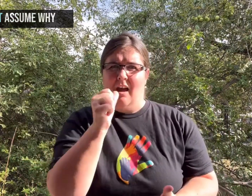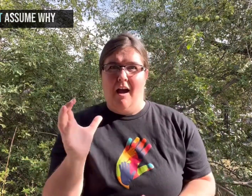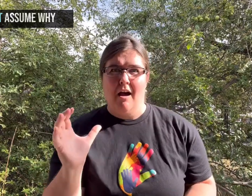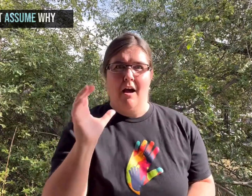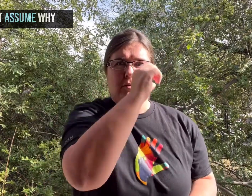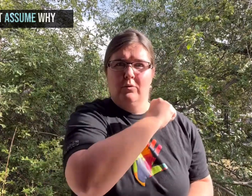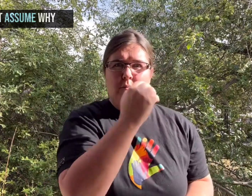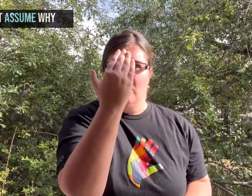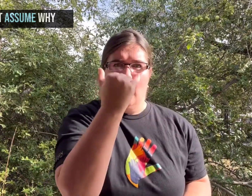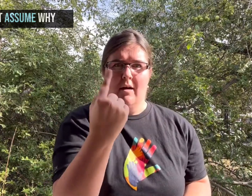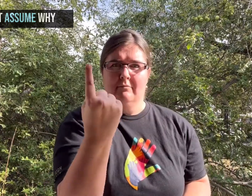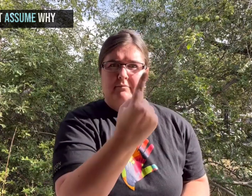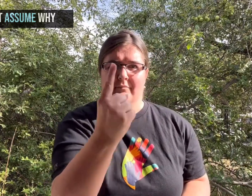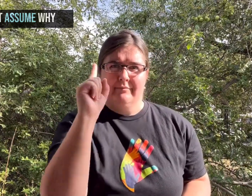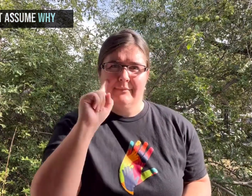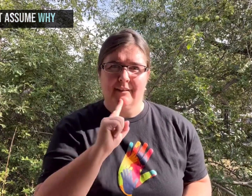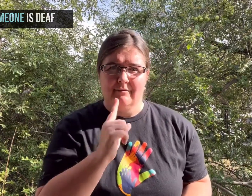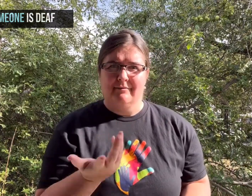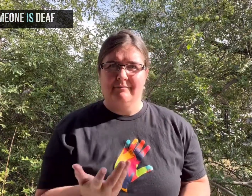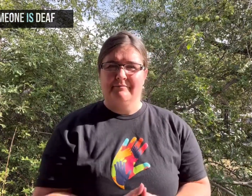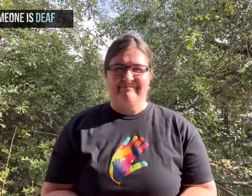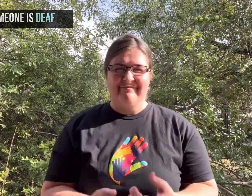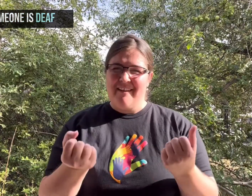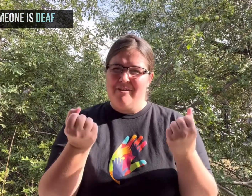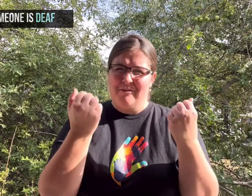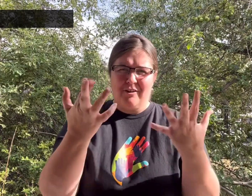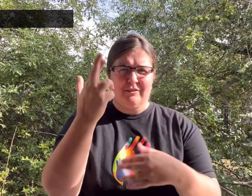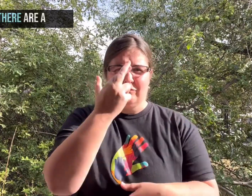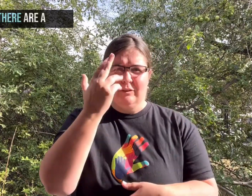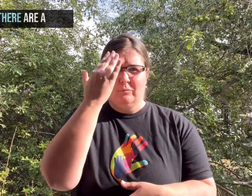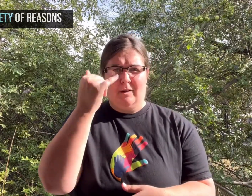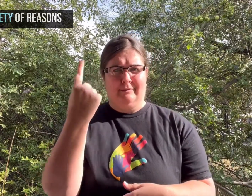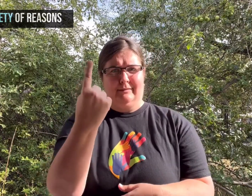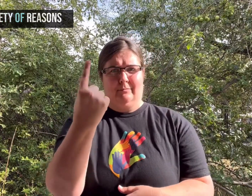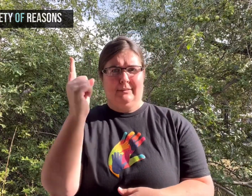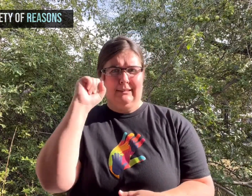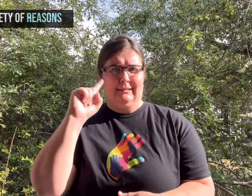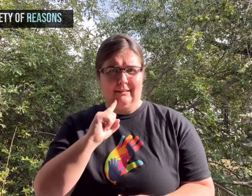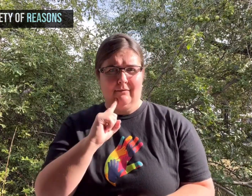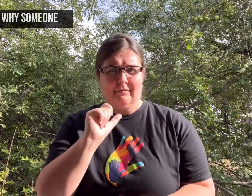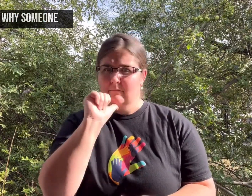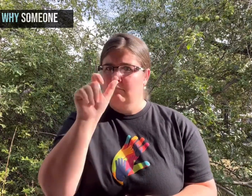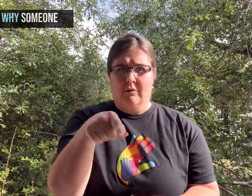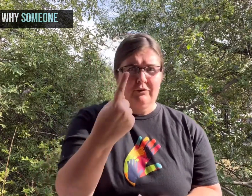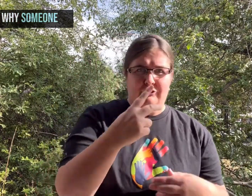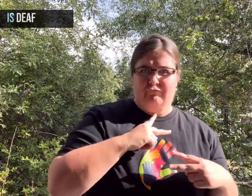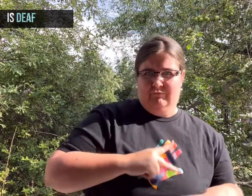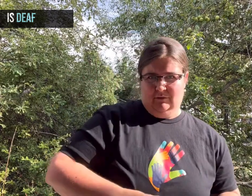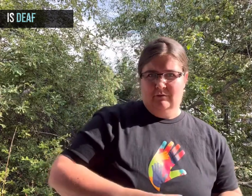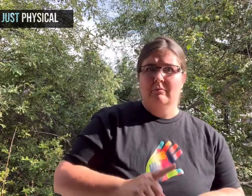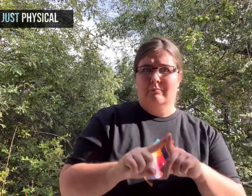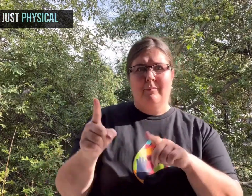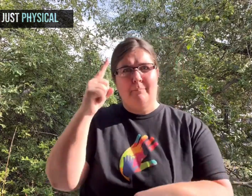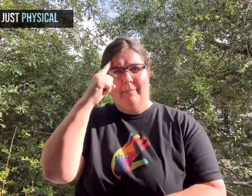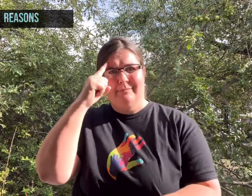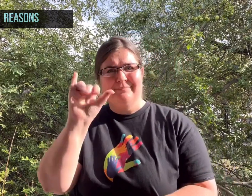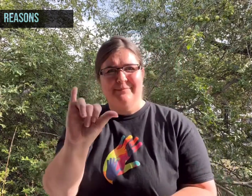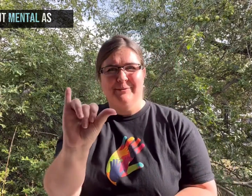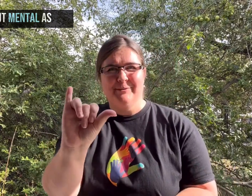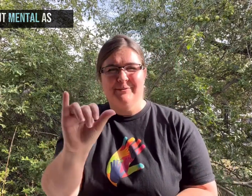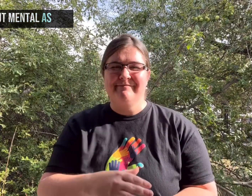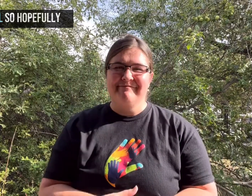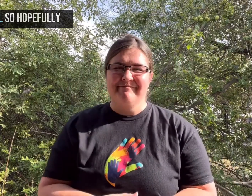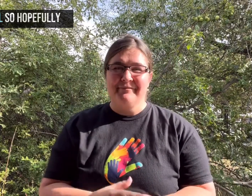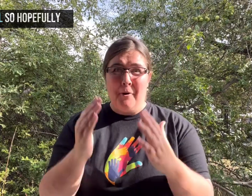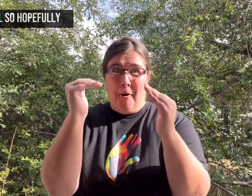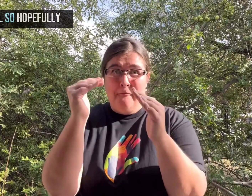not assume why someone is deaf. There are a variety of reasons for why someone is deaf, not just physical reasons, but